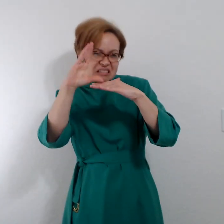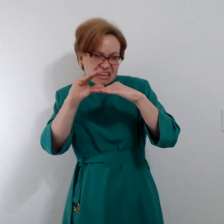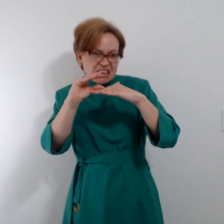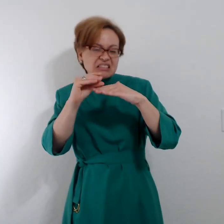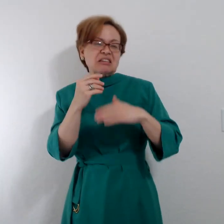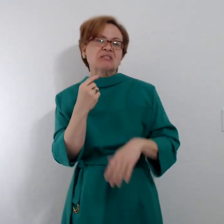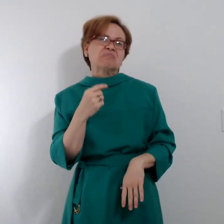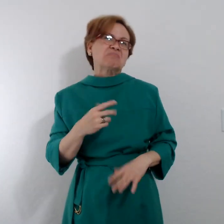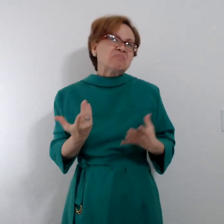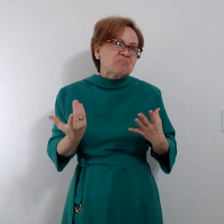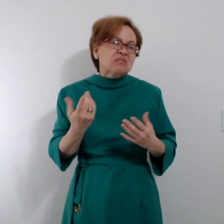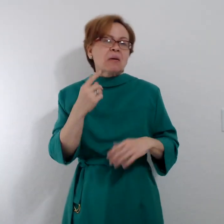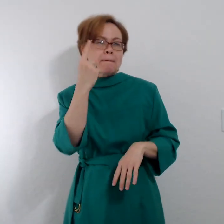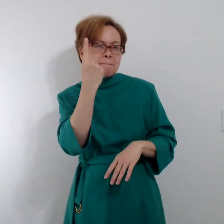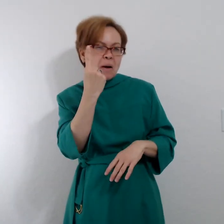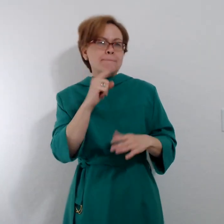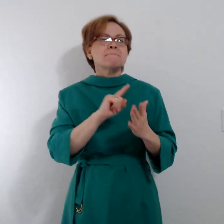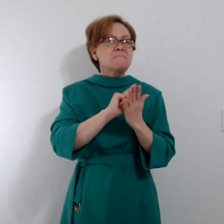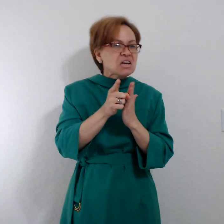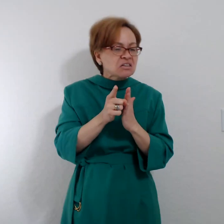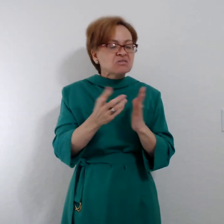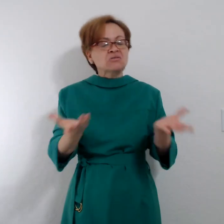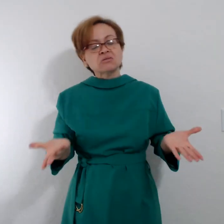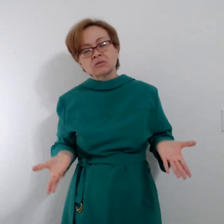So I went to talk to a doctor friend.